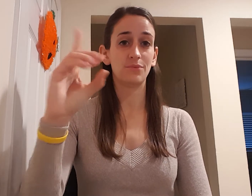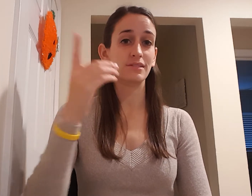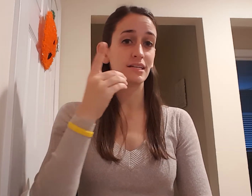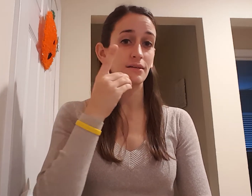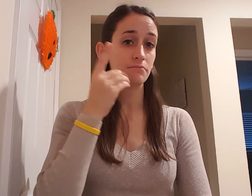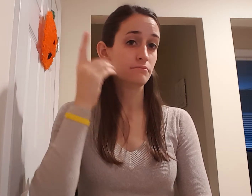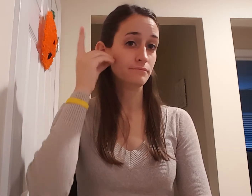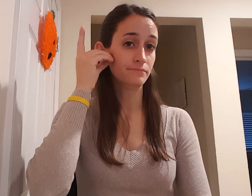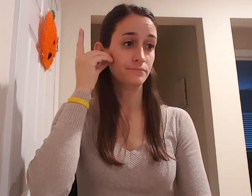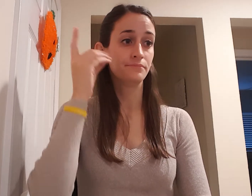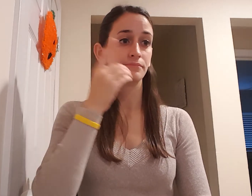is D.